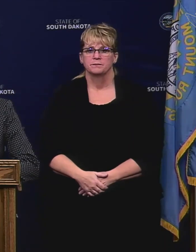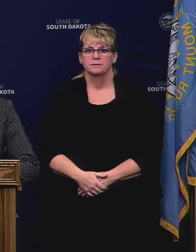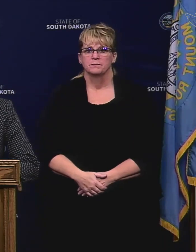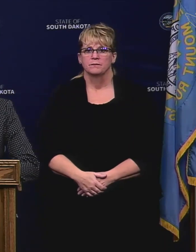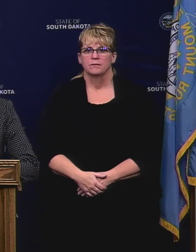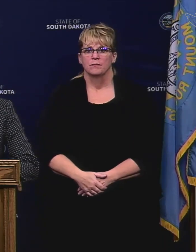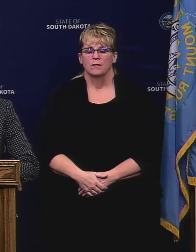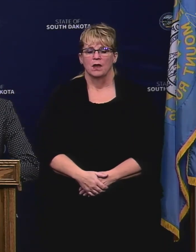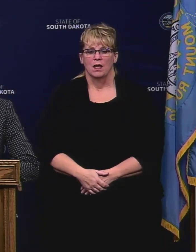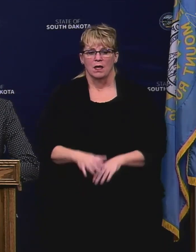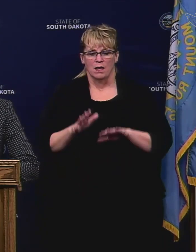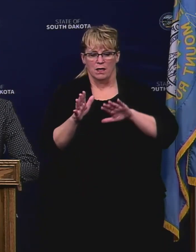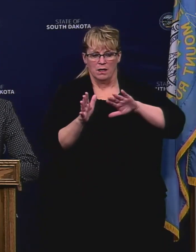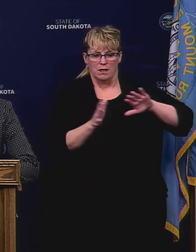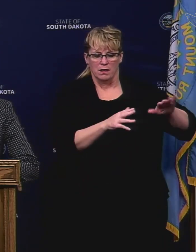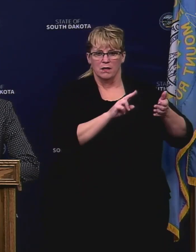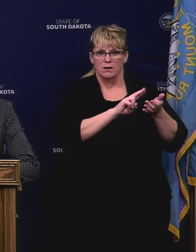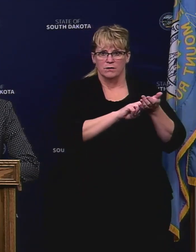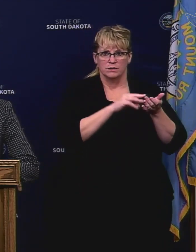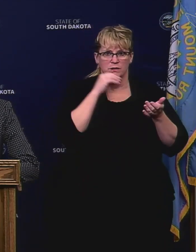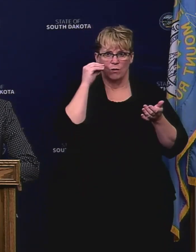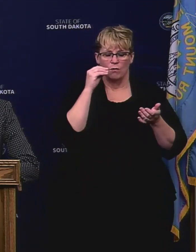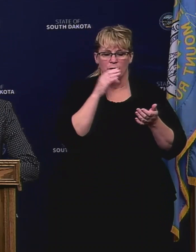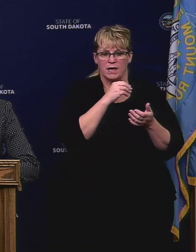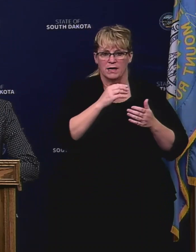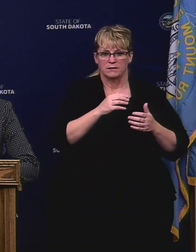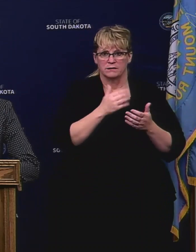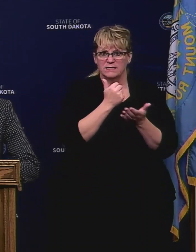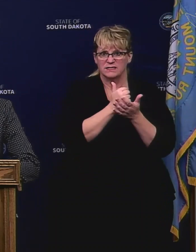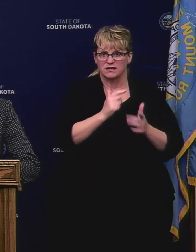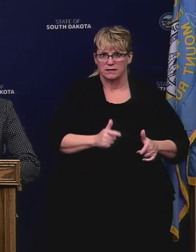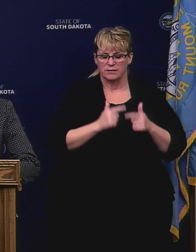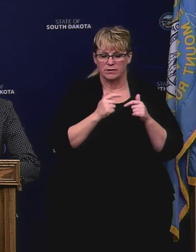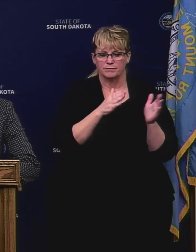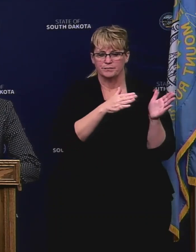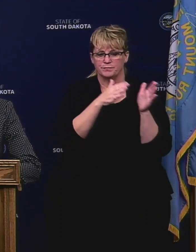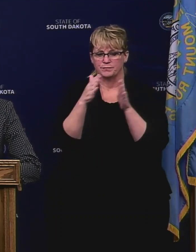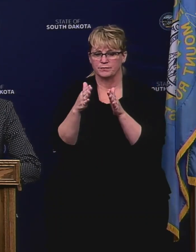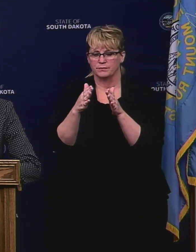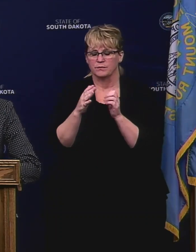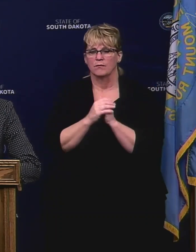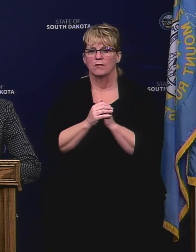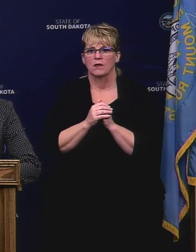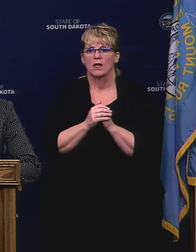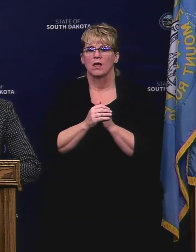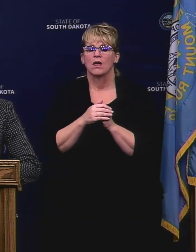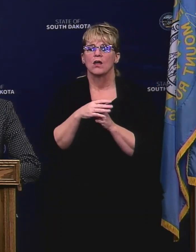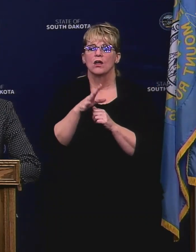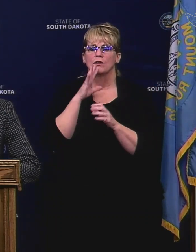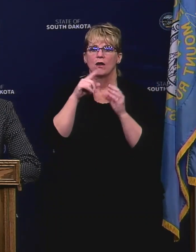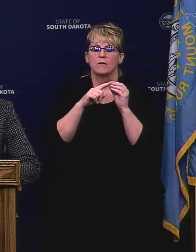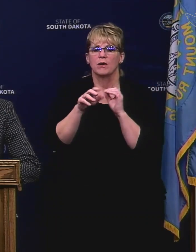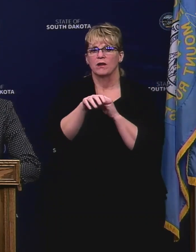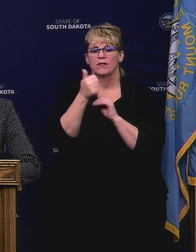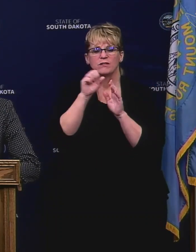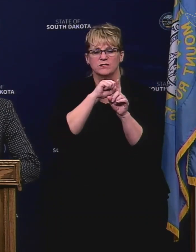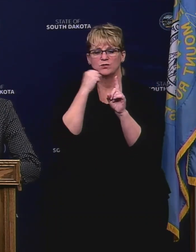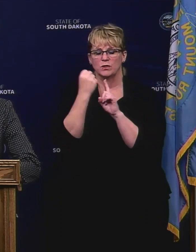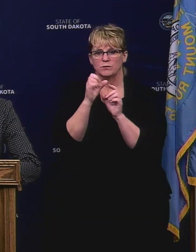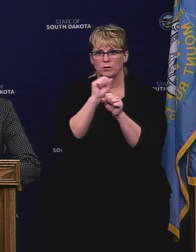on from nursing homes and assisted living, we will then be working with other congregate living situations. And so we